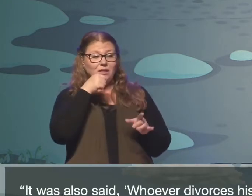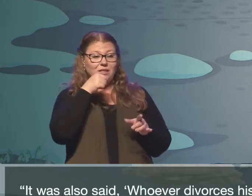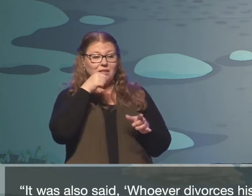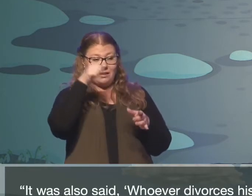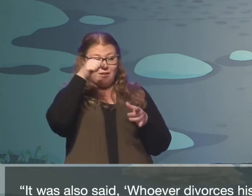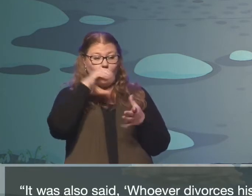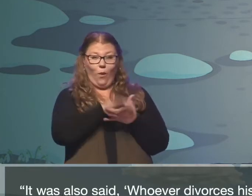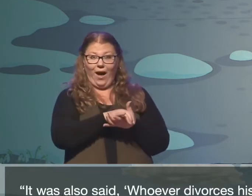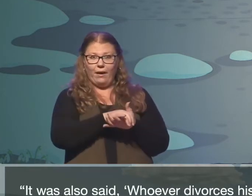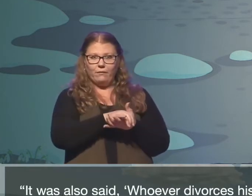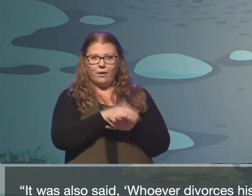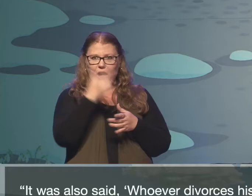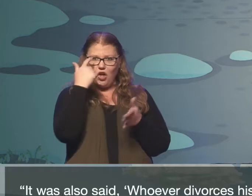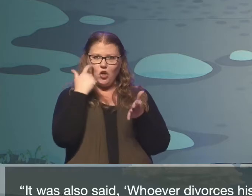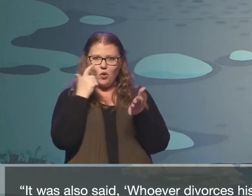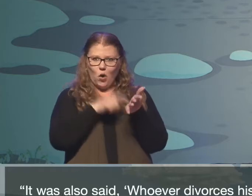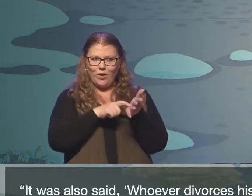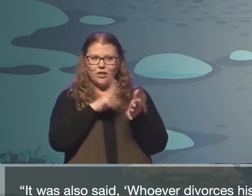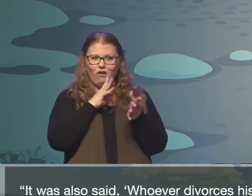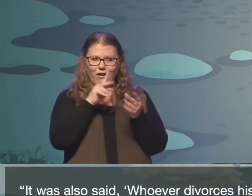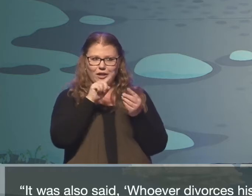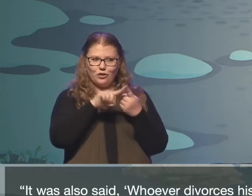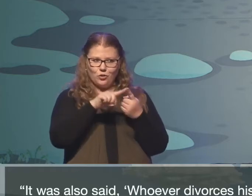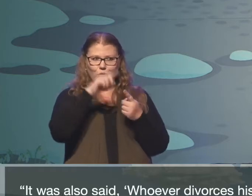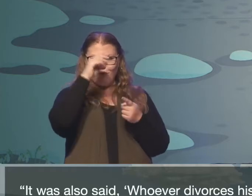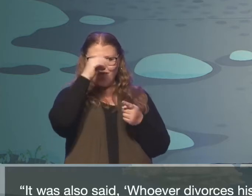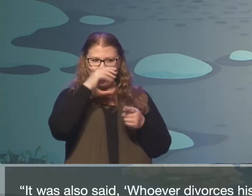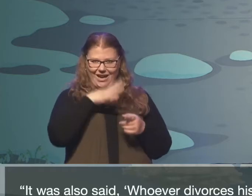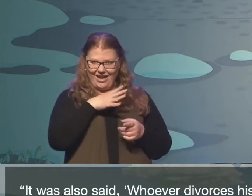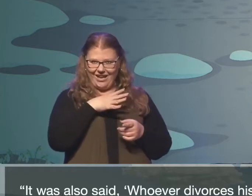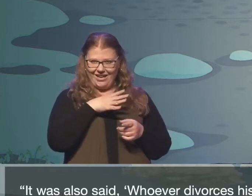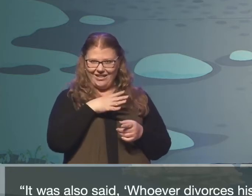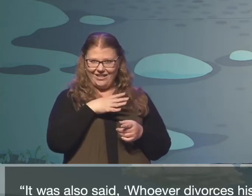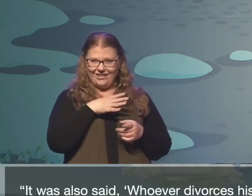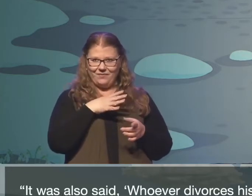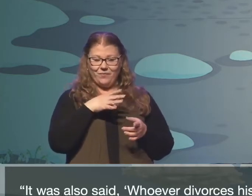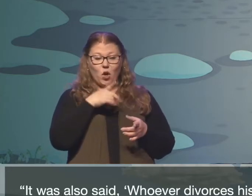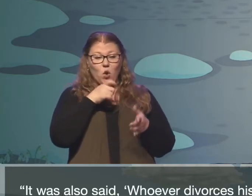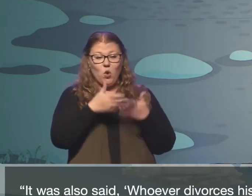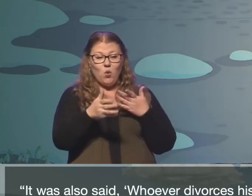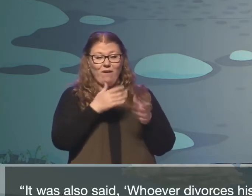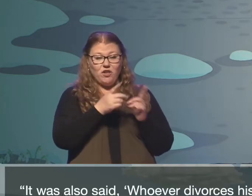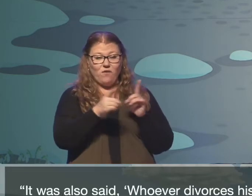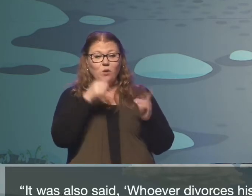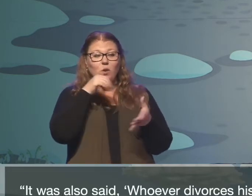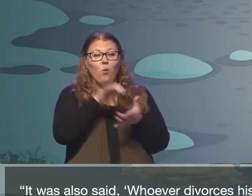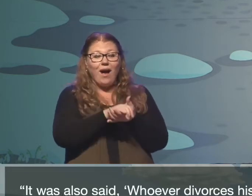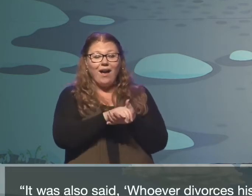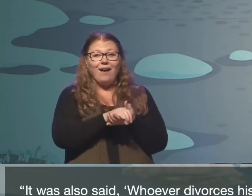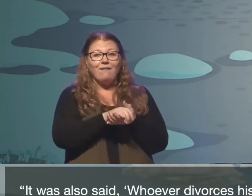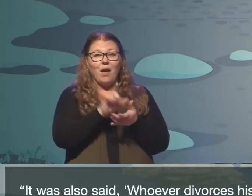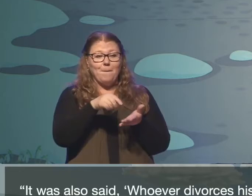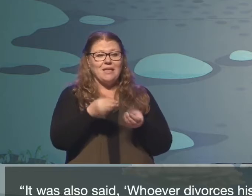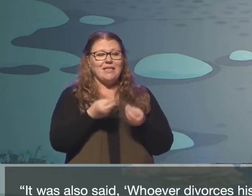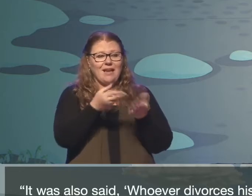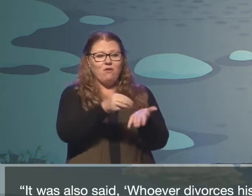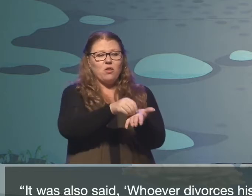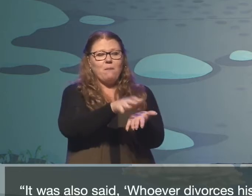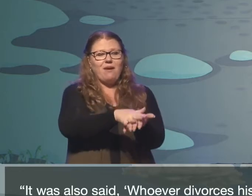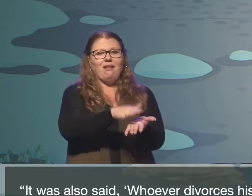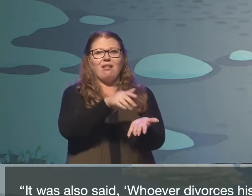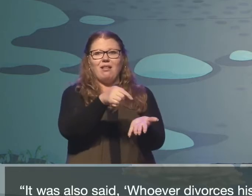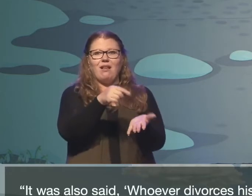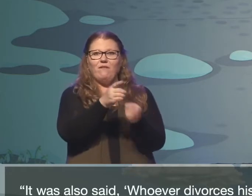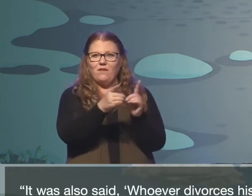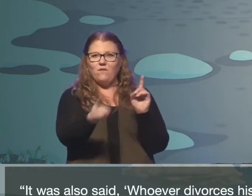his. This is the imbalance of power. Jesus speaking to power. Whoever divorces his wife must give her a bill of divorce. Right? You're